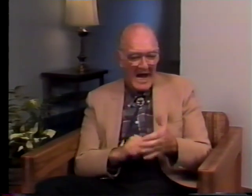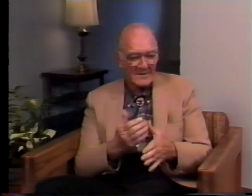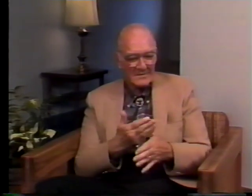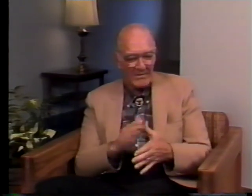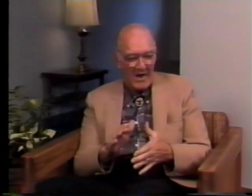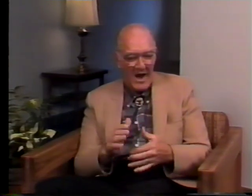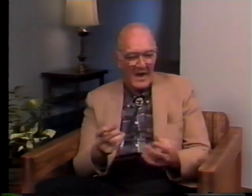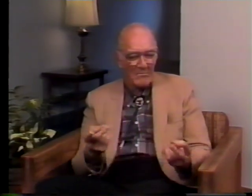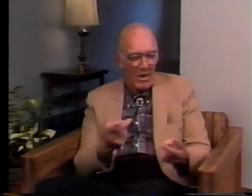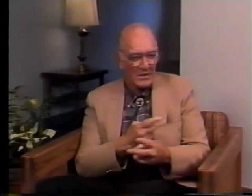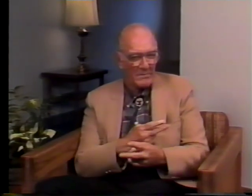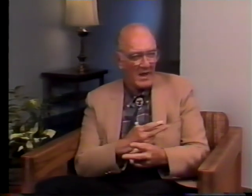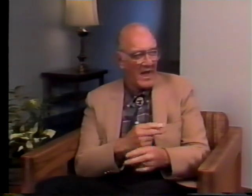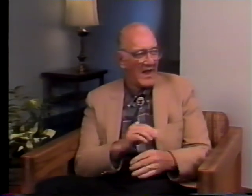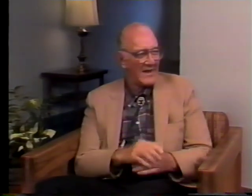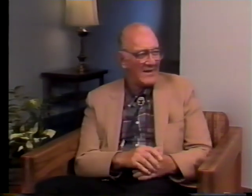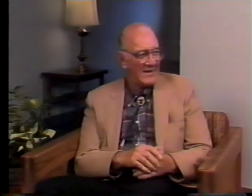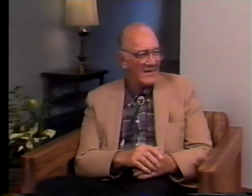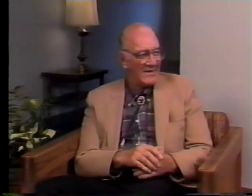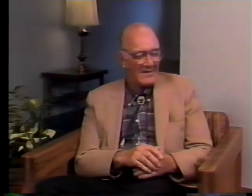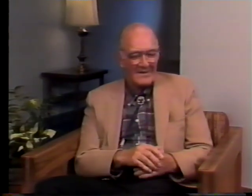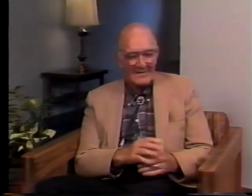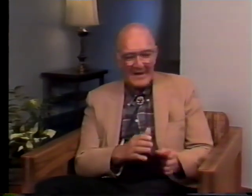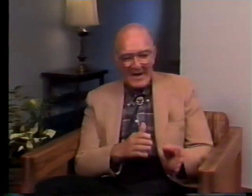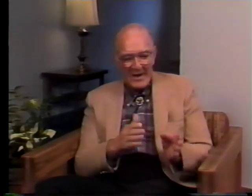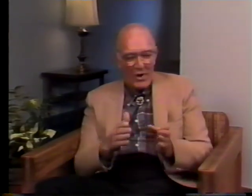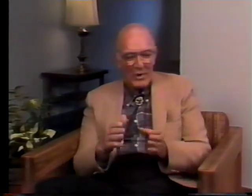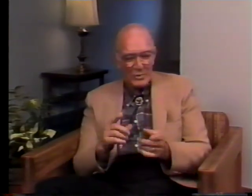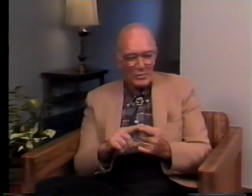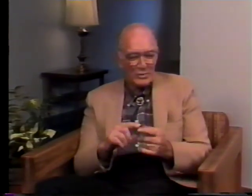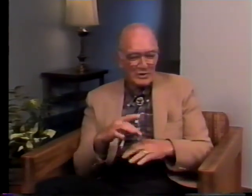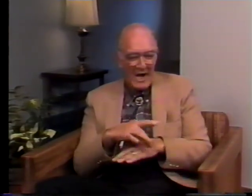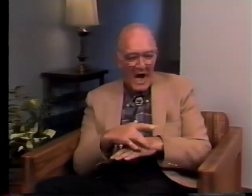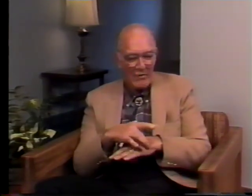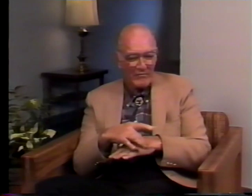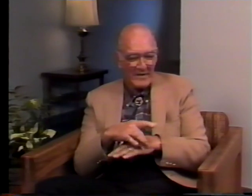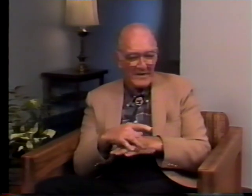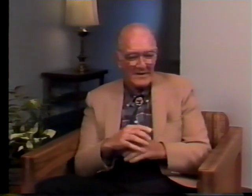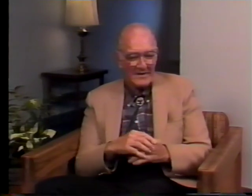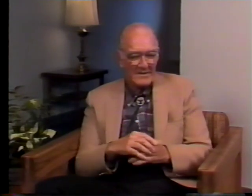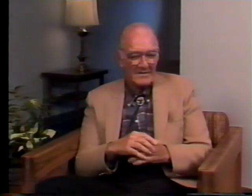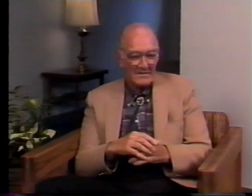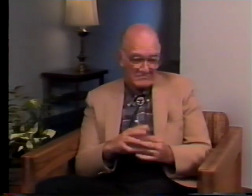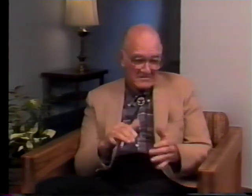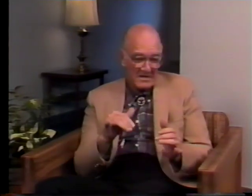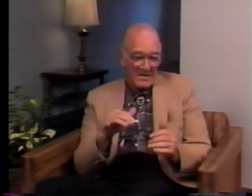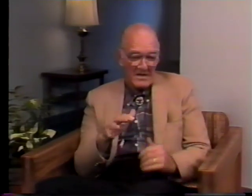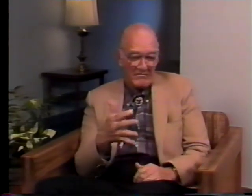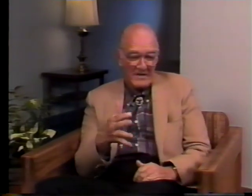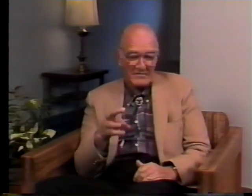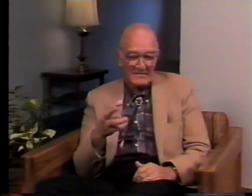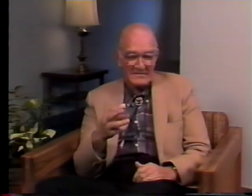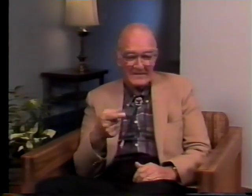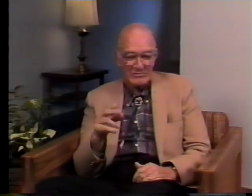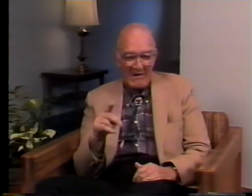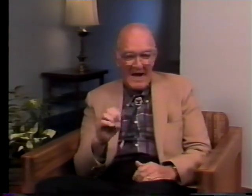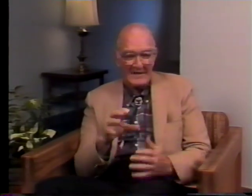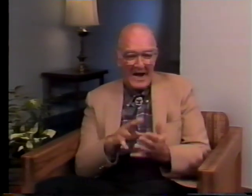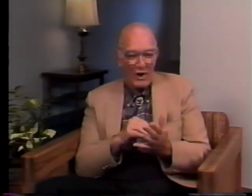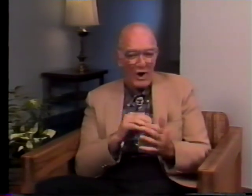subtract, divide, multiply. And they go to geography. Still in the 5th or 6th grade, they learn